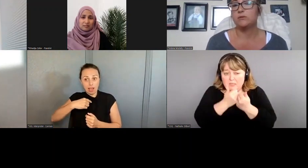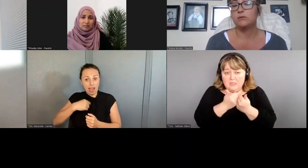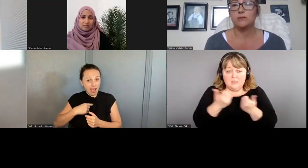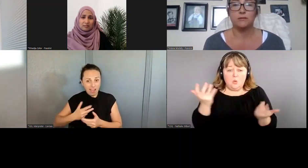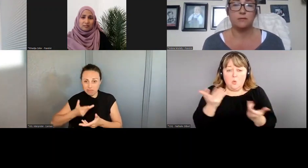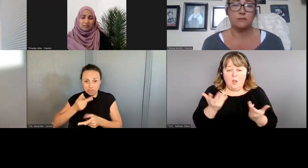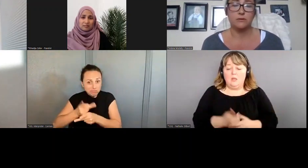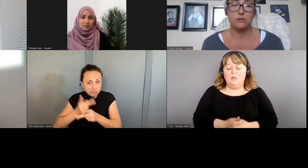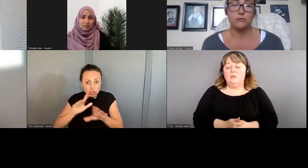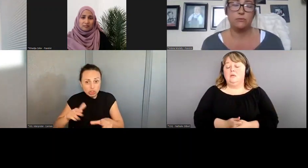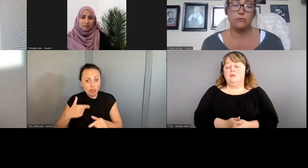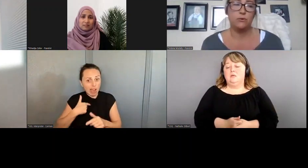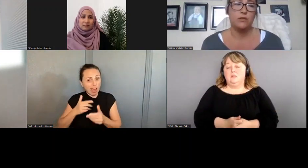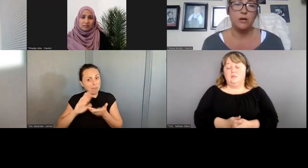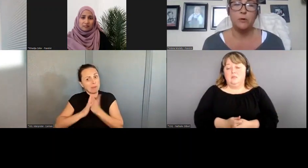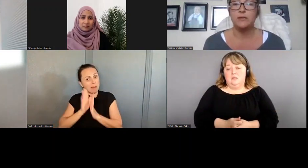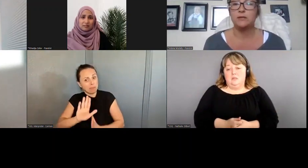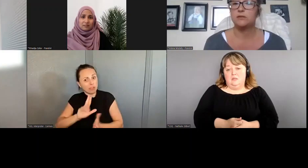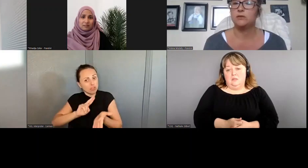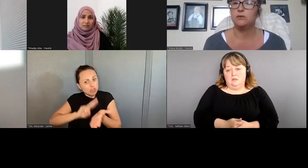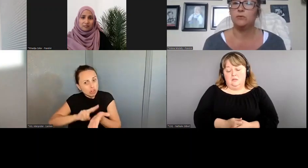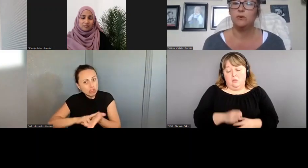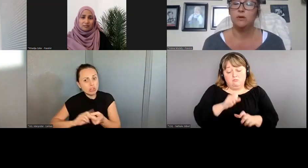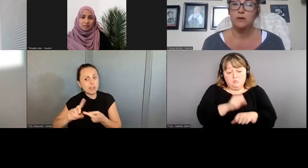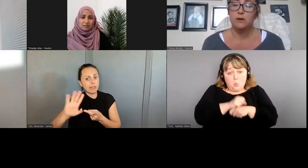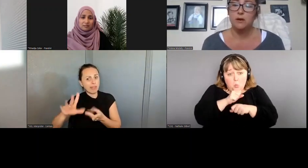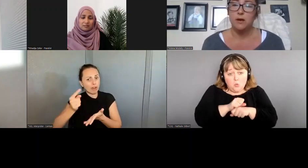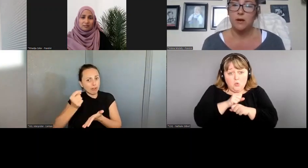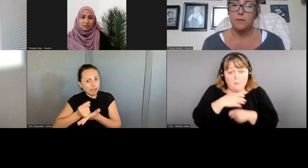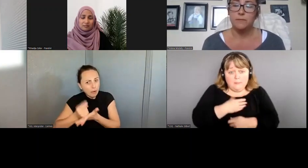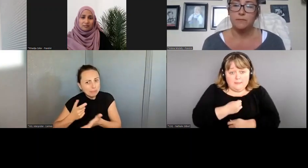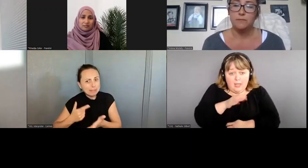nurse to therapist to